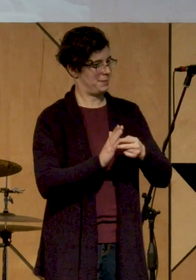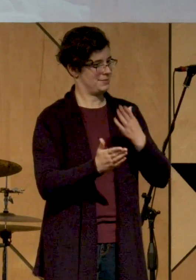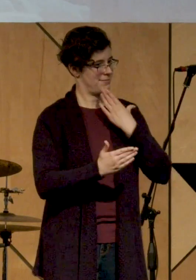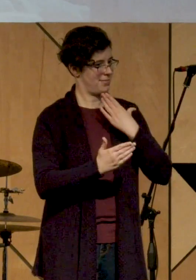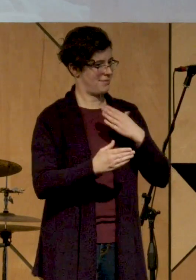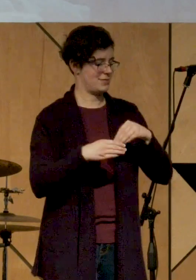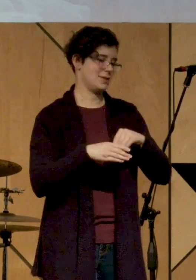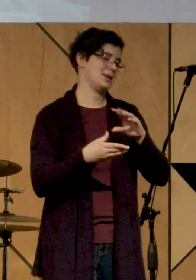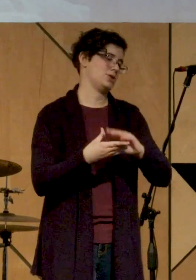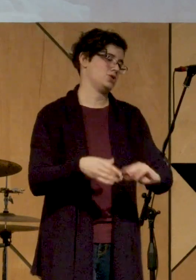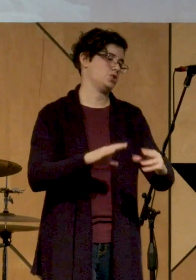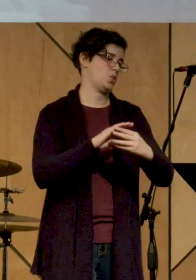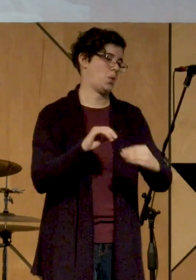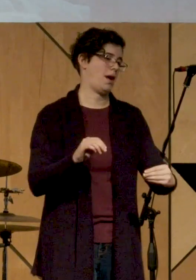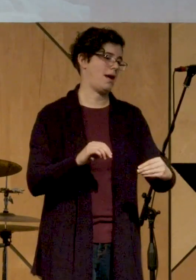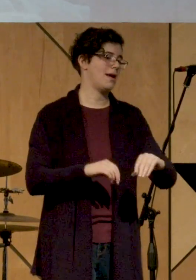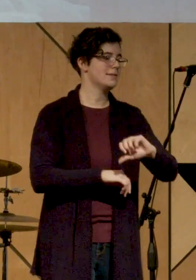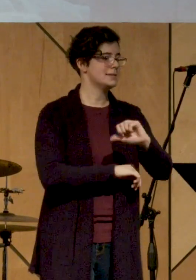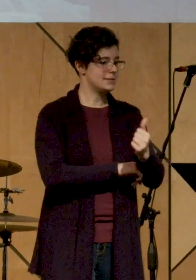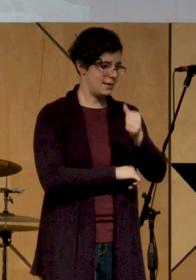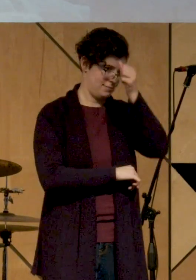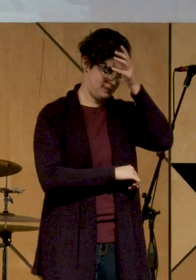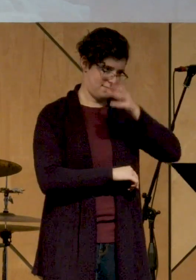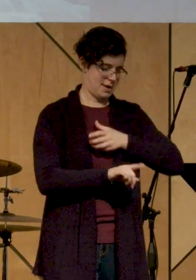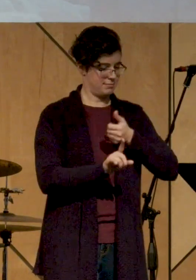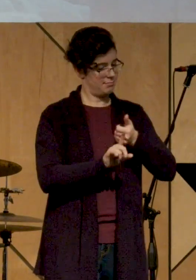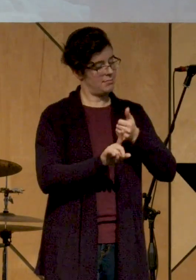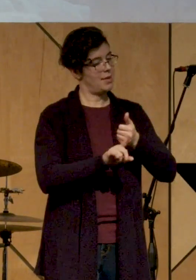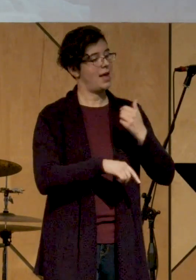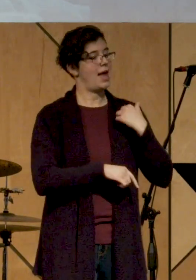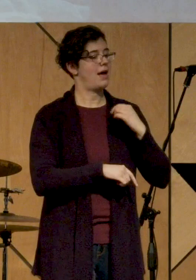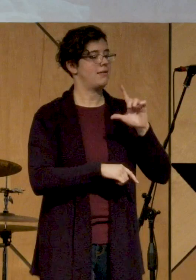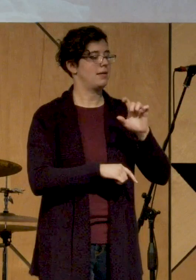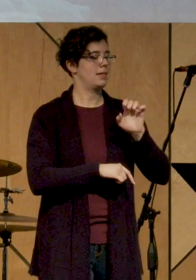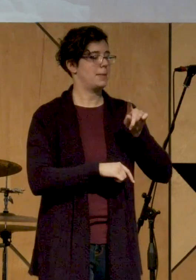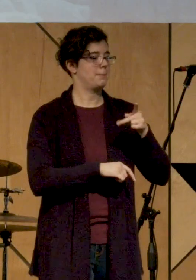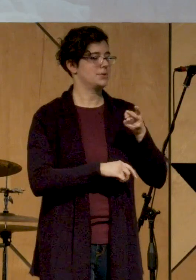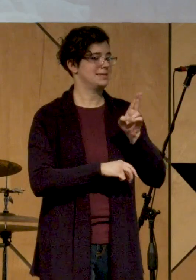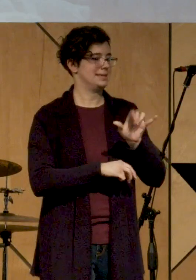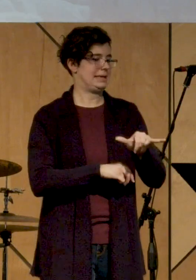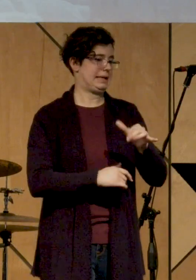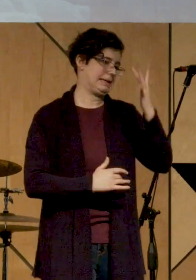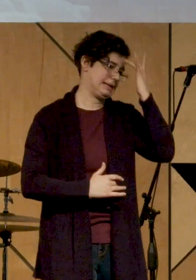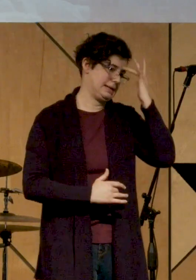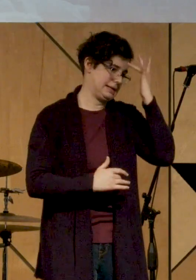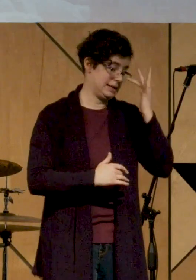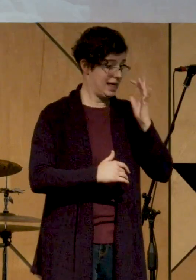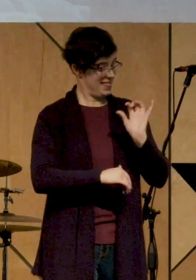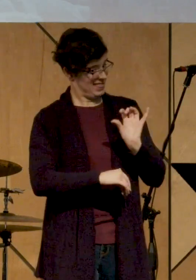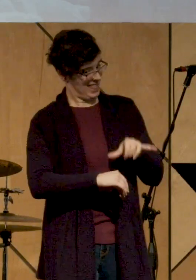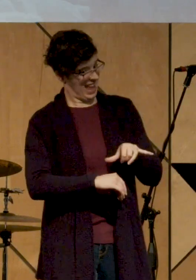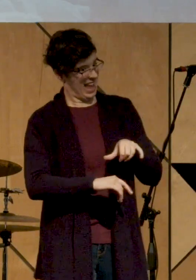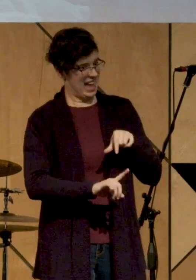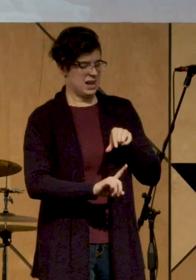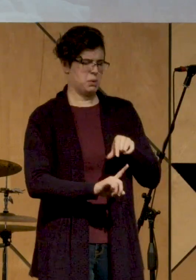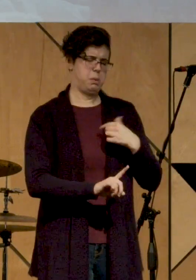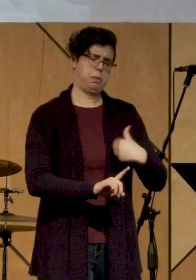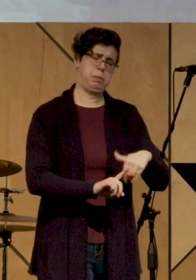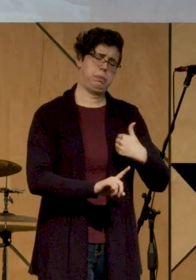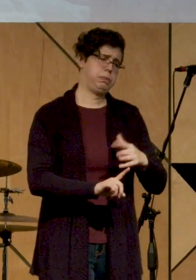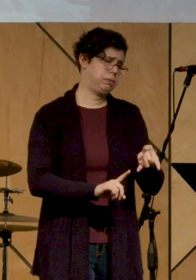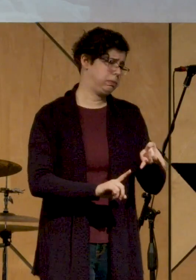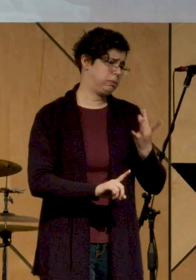an account of 10 lepers in the book of Luke. Leprosy was this